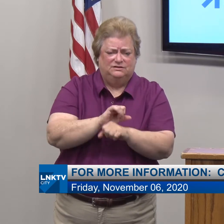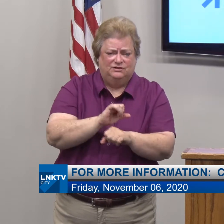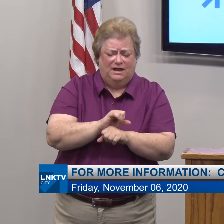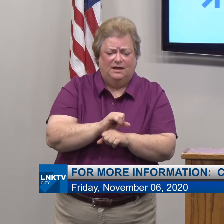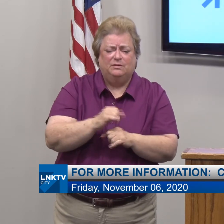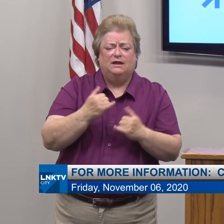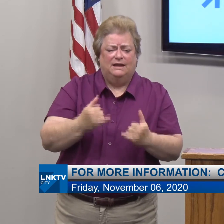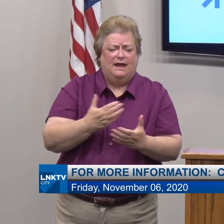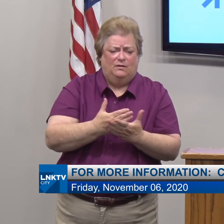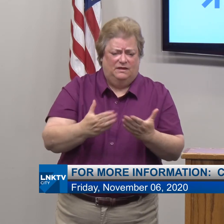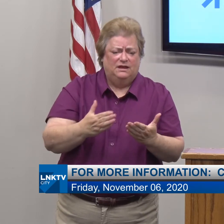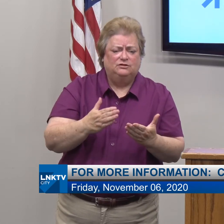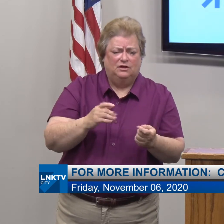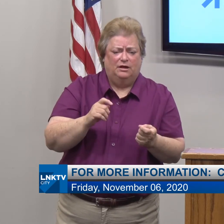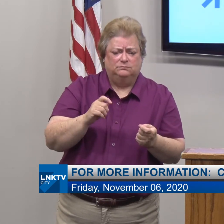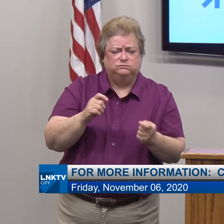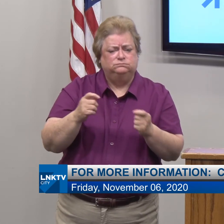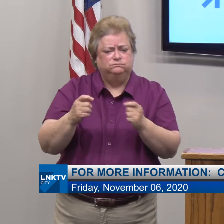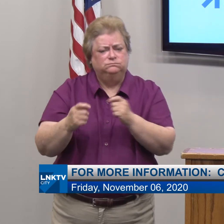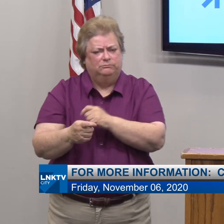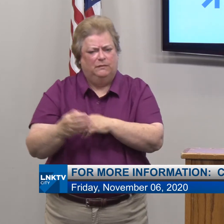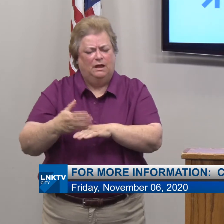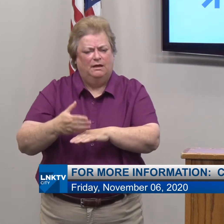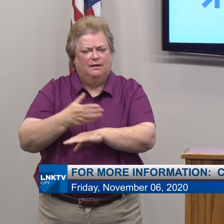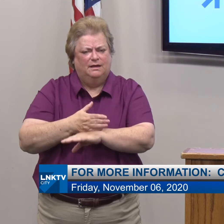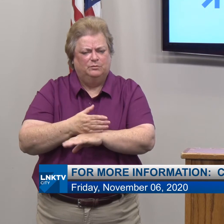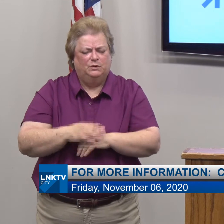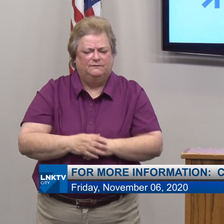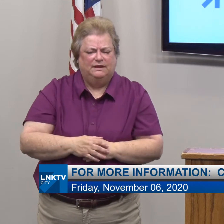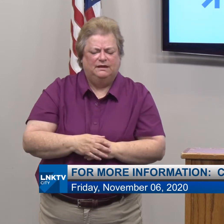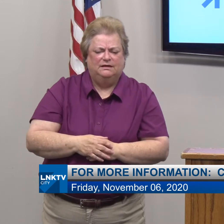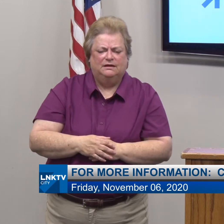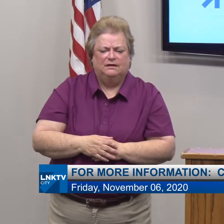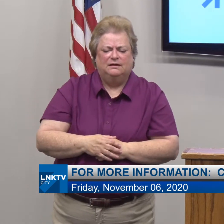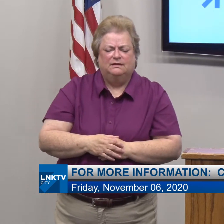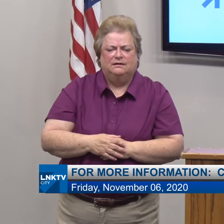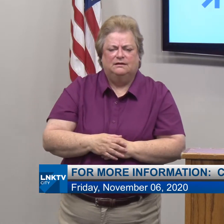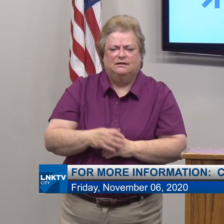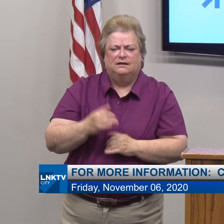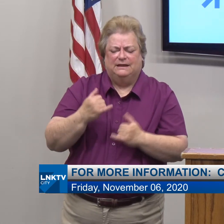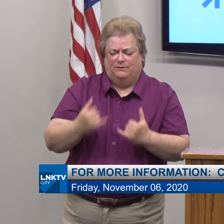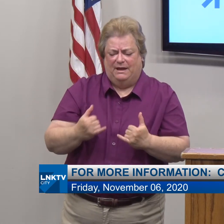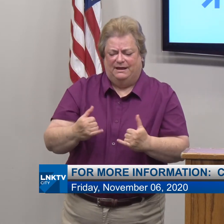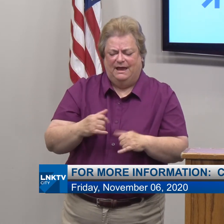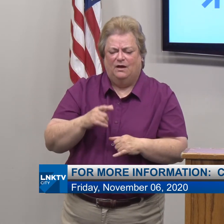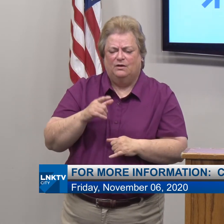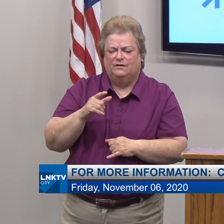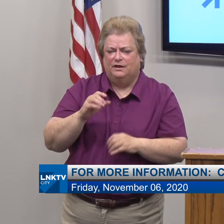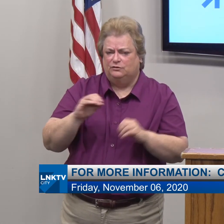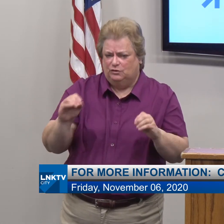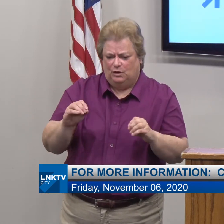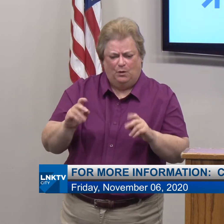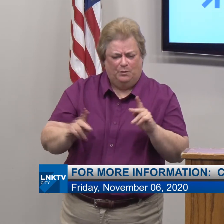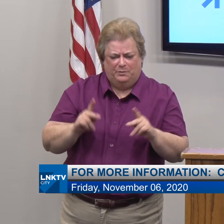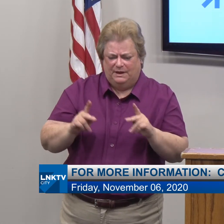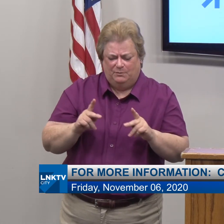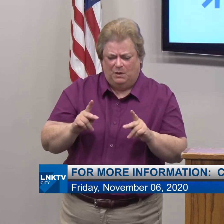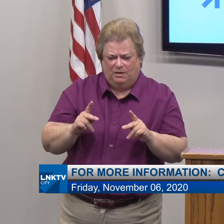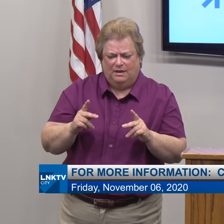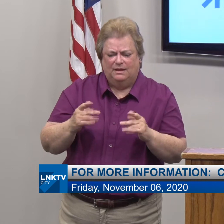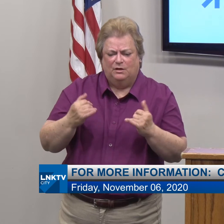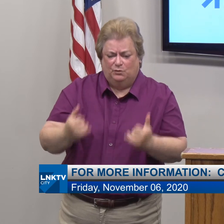things around. They're almost, you know, at the end point here. At the current time, there are no residents positive,